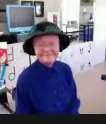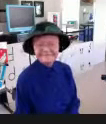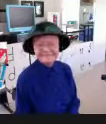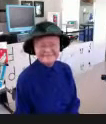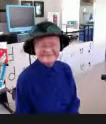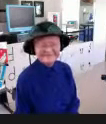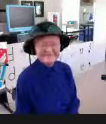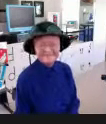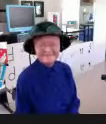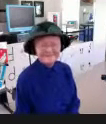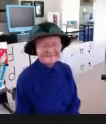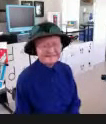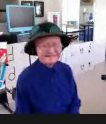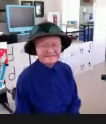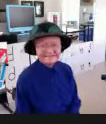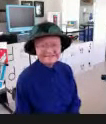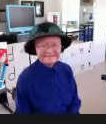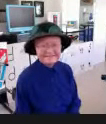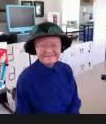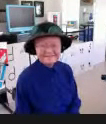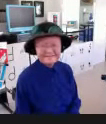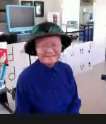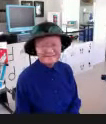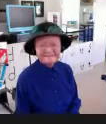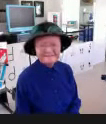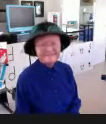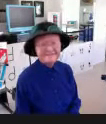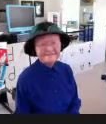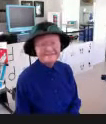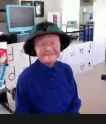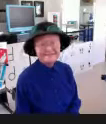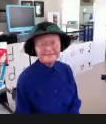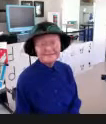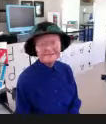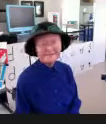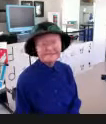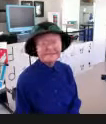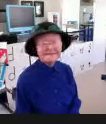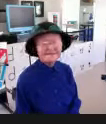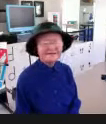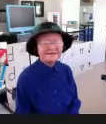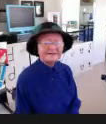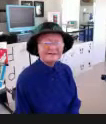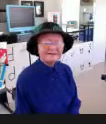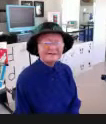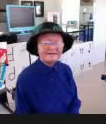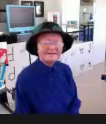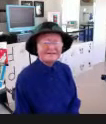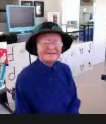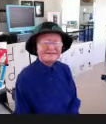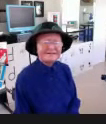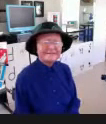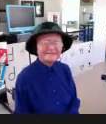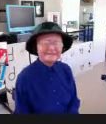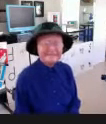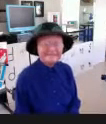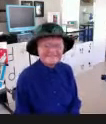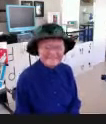often get more than one sign for antenna because we have different kinds. Some of the antennae are more fluffy than others.